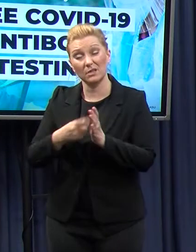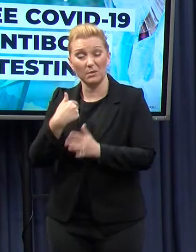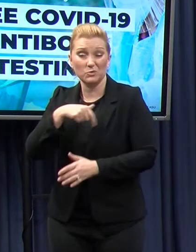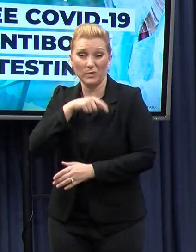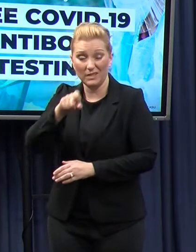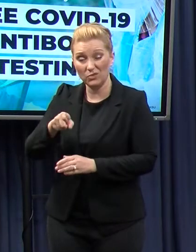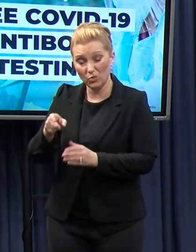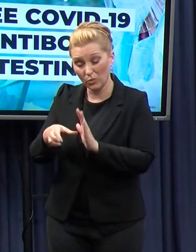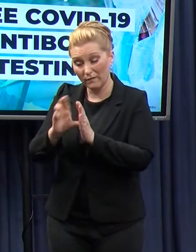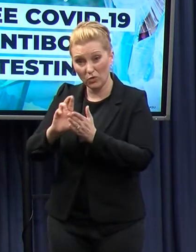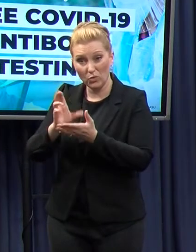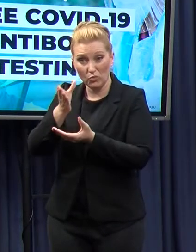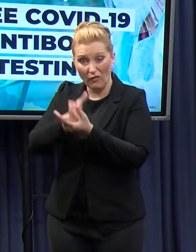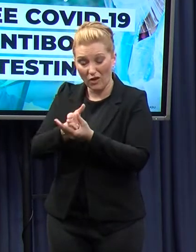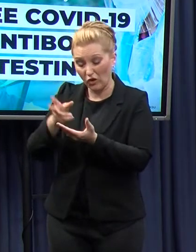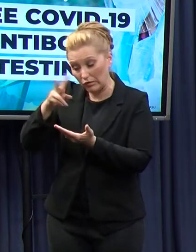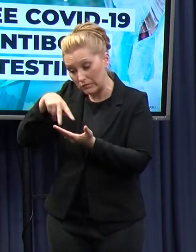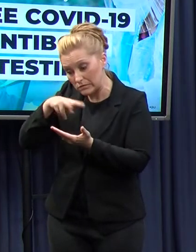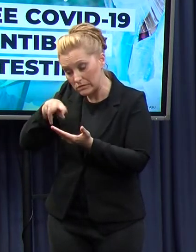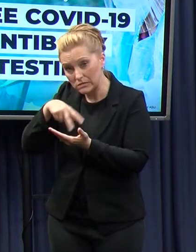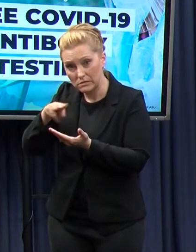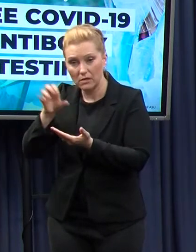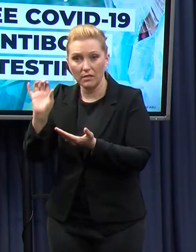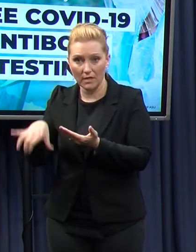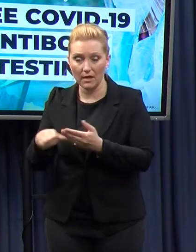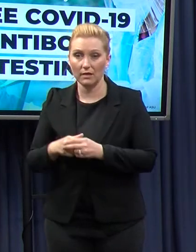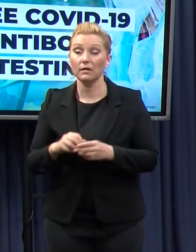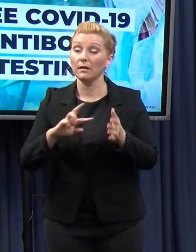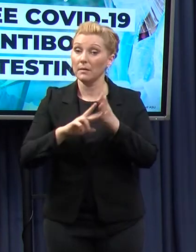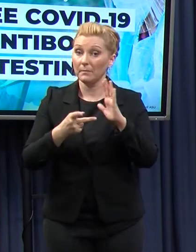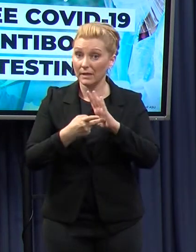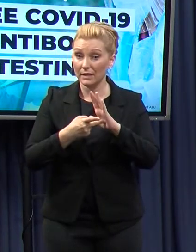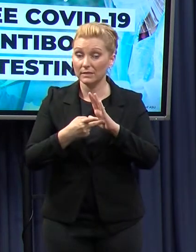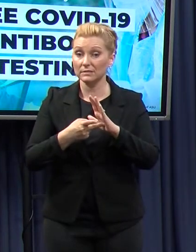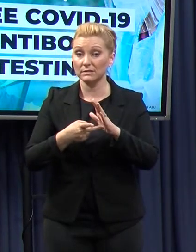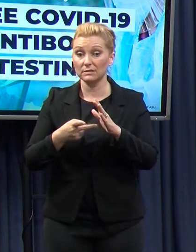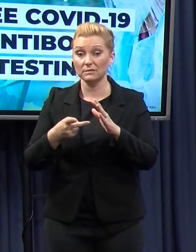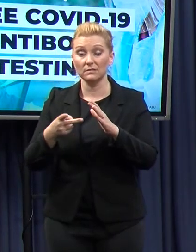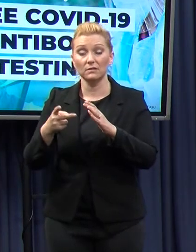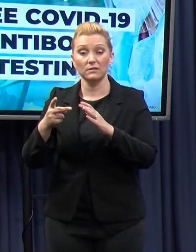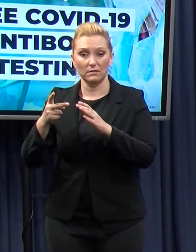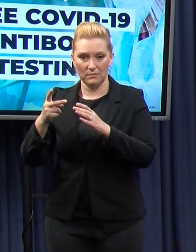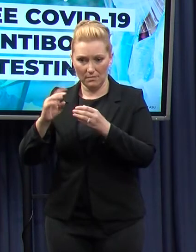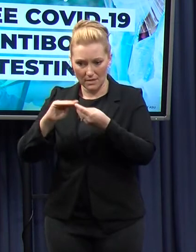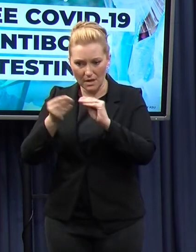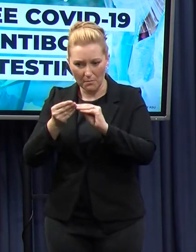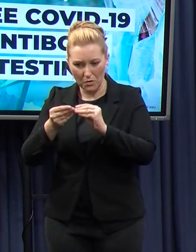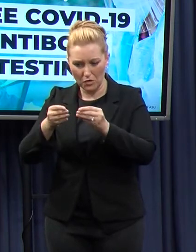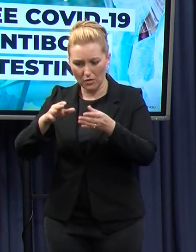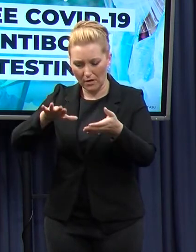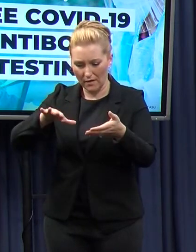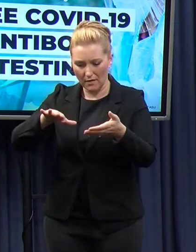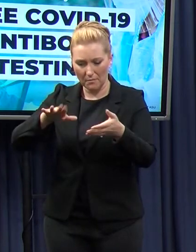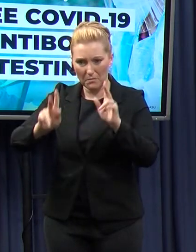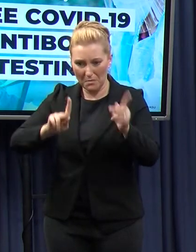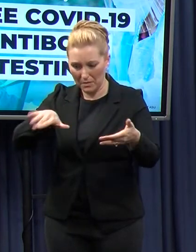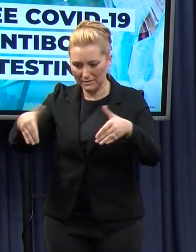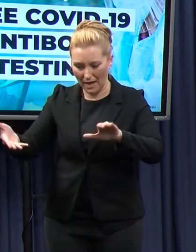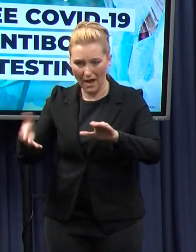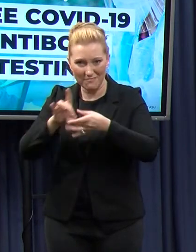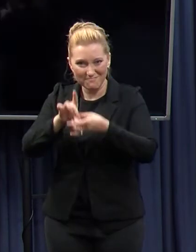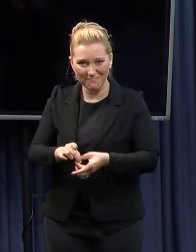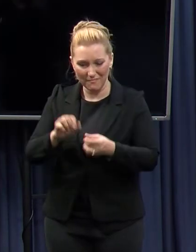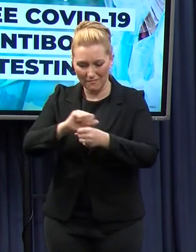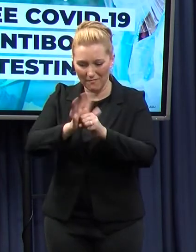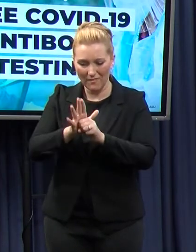happens after outbreaks are over to finalize the number of deaths caused by and associated with a disease. We know that